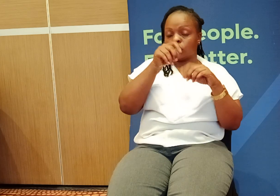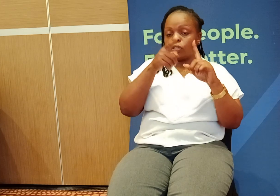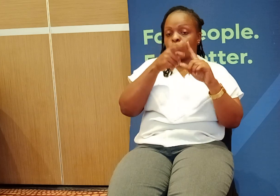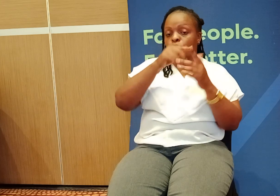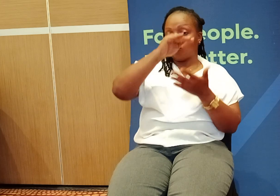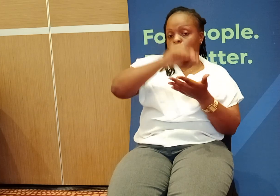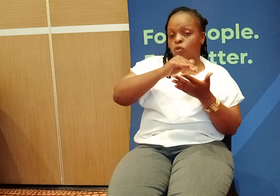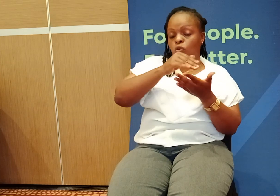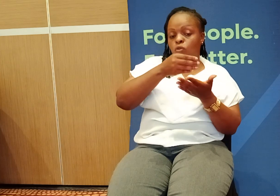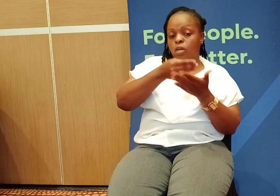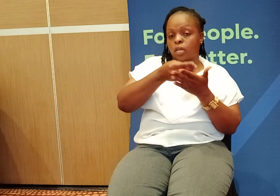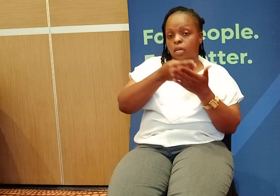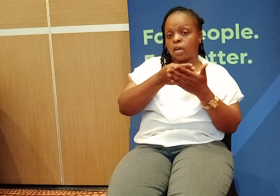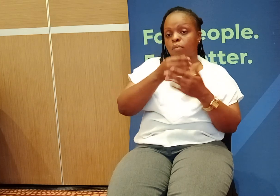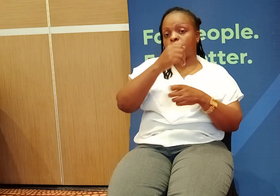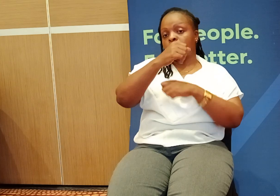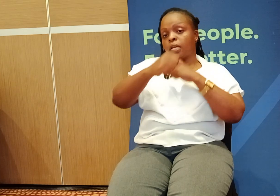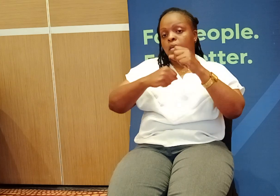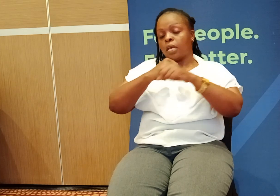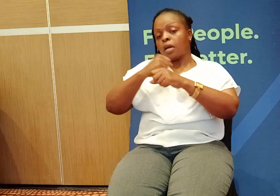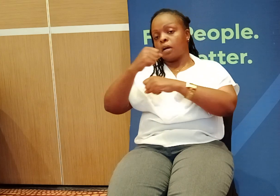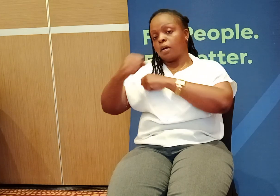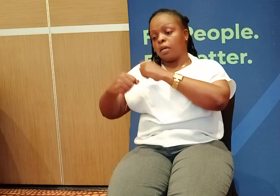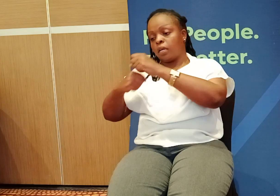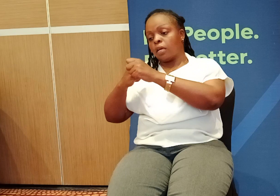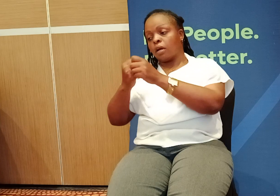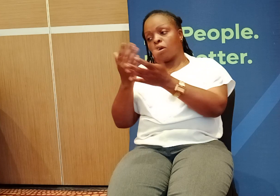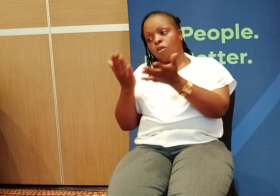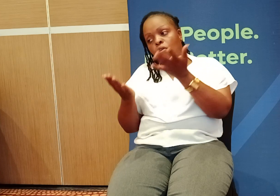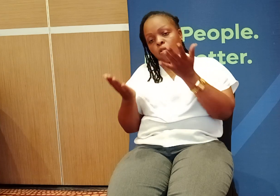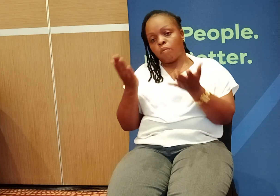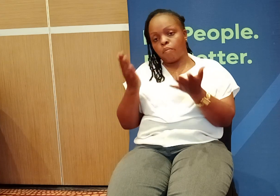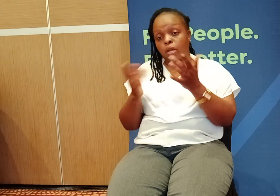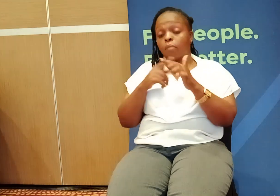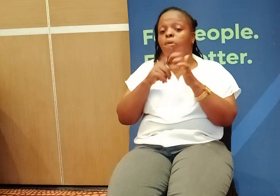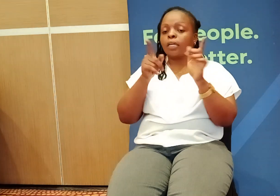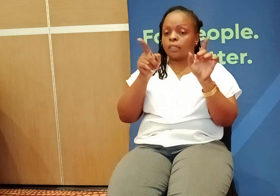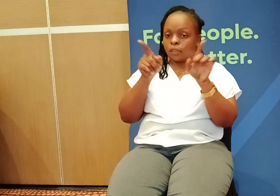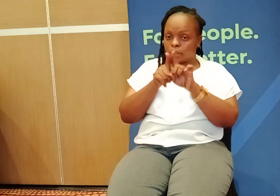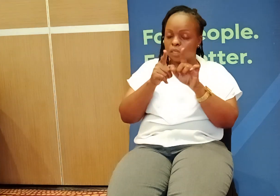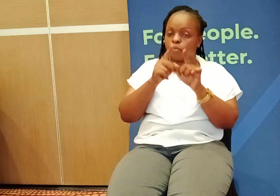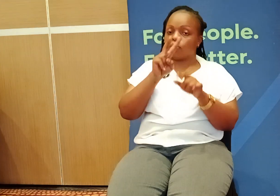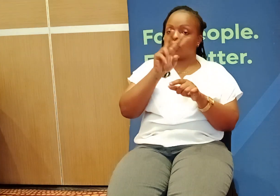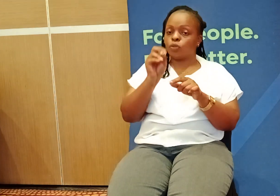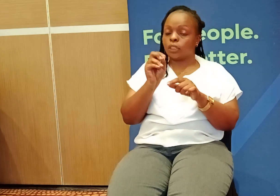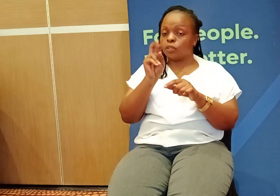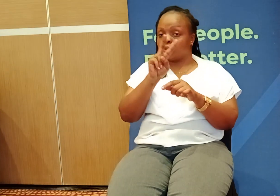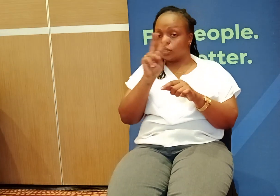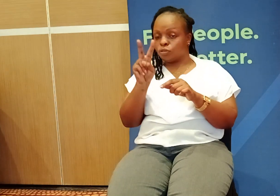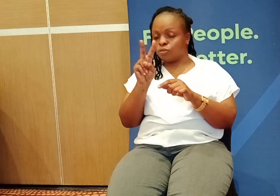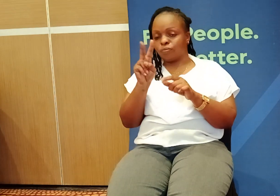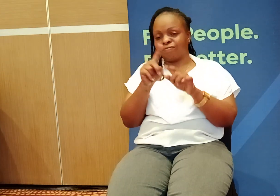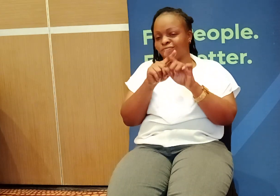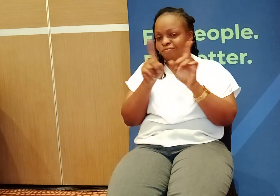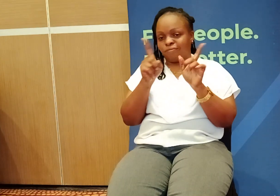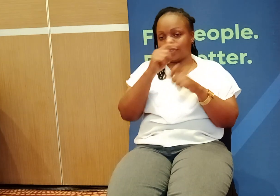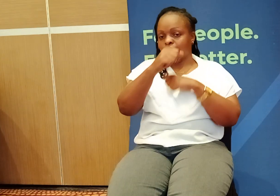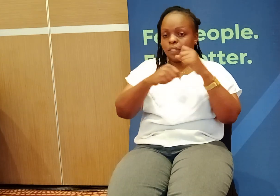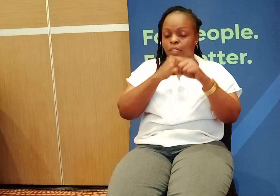income year-on-year comparison. But I'll also point out that 2022 was also an exceptional year, so we're also starting from a